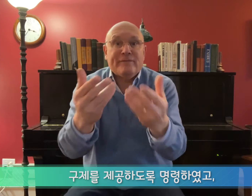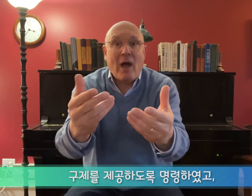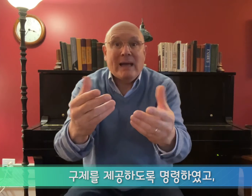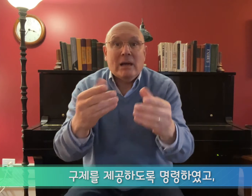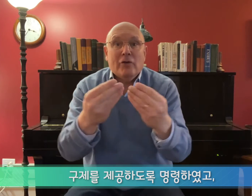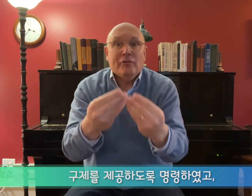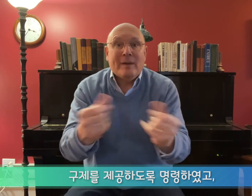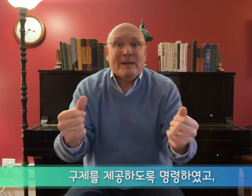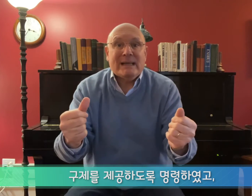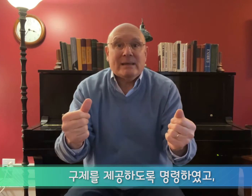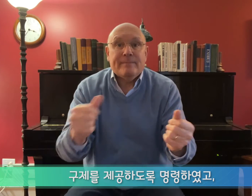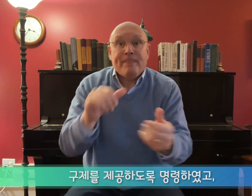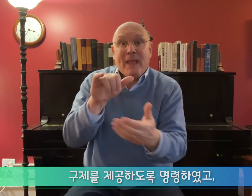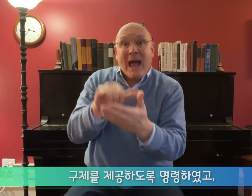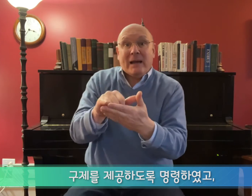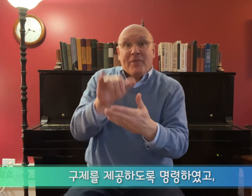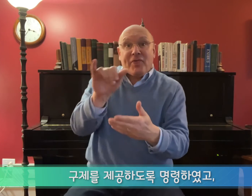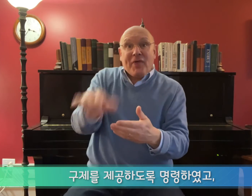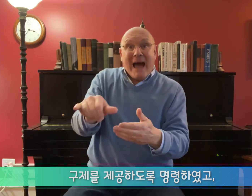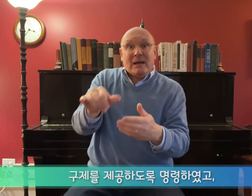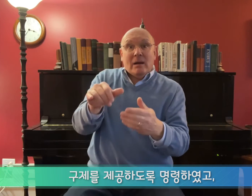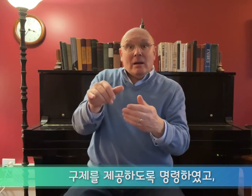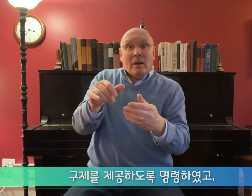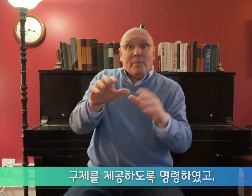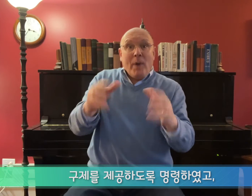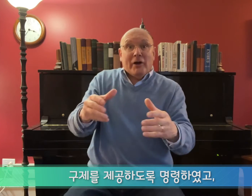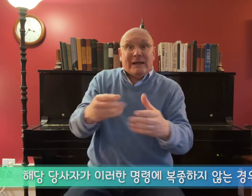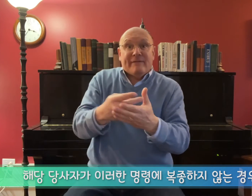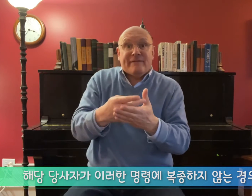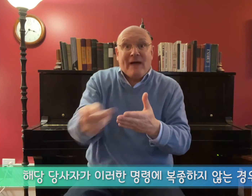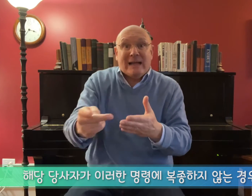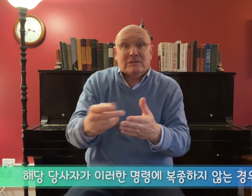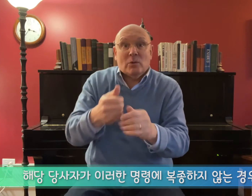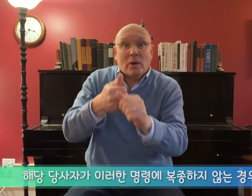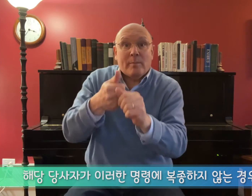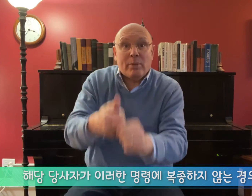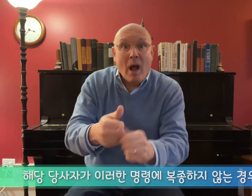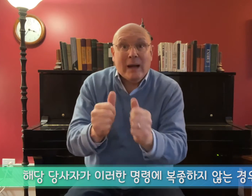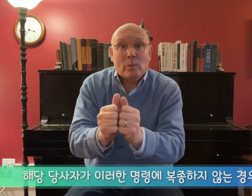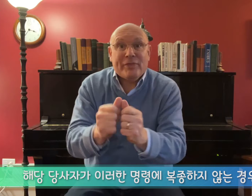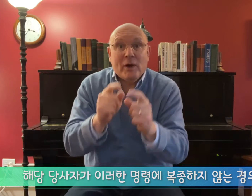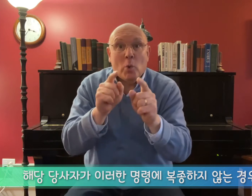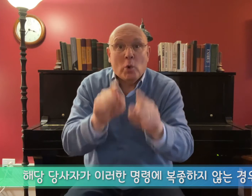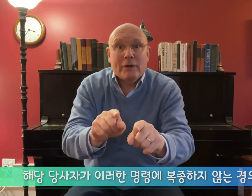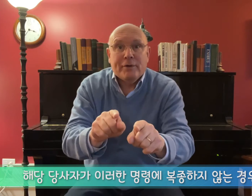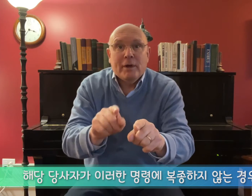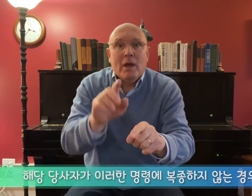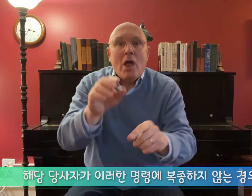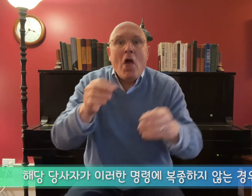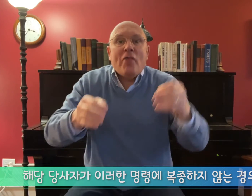a party to provide a remedy and that party fails to comply with the